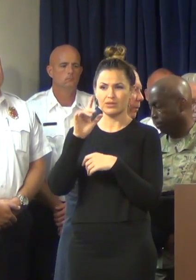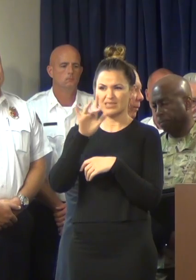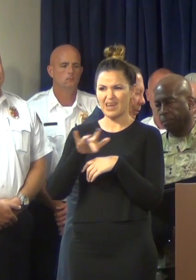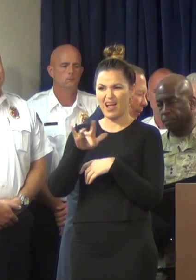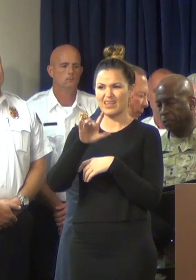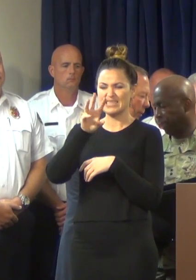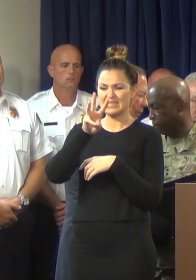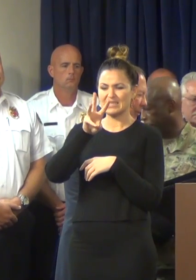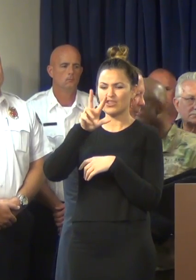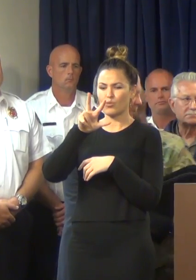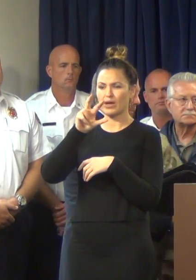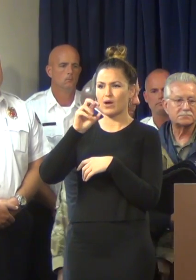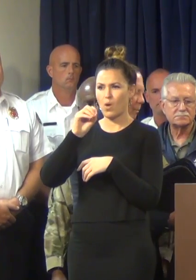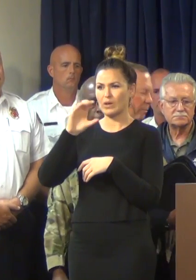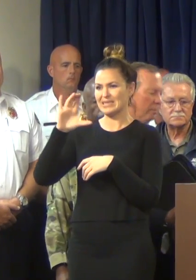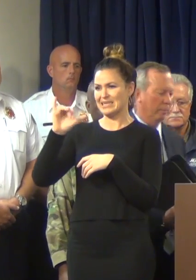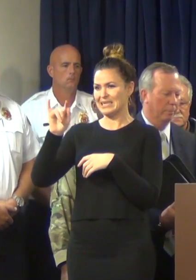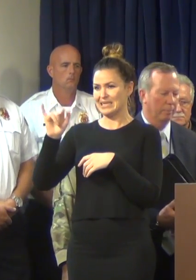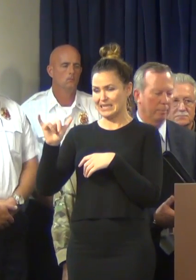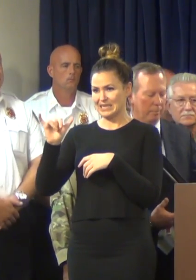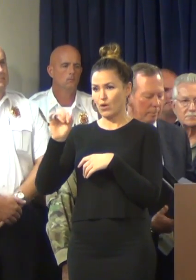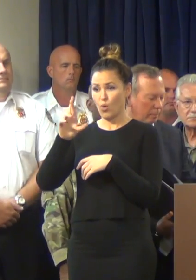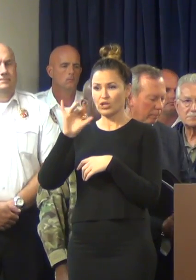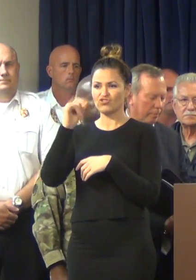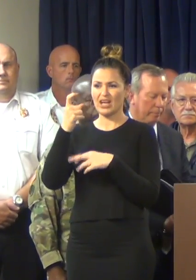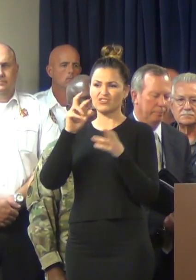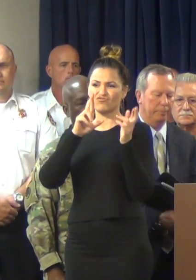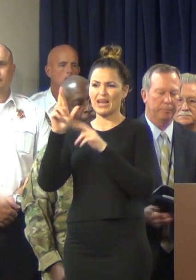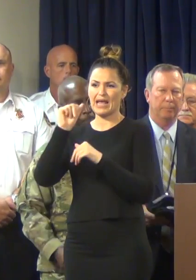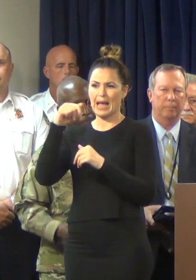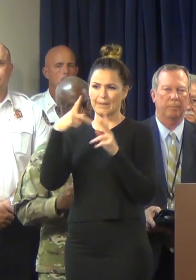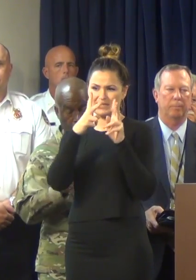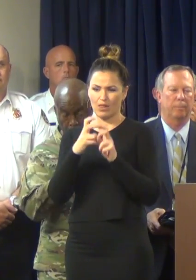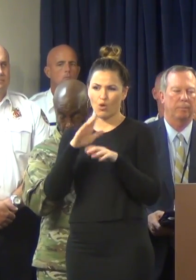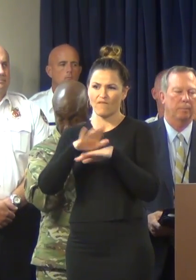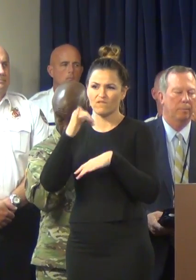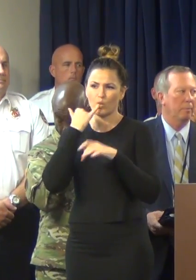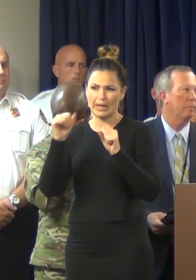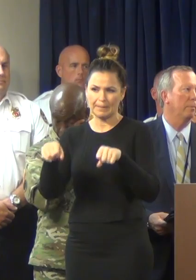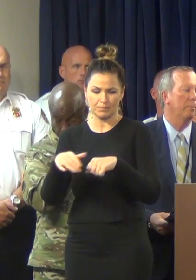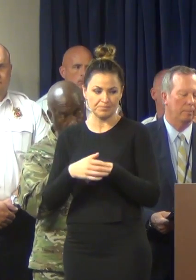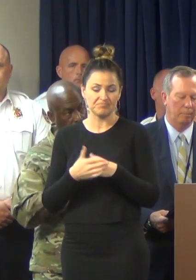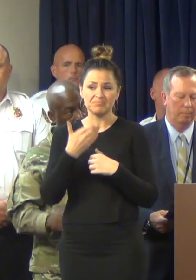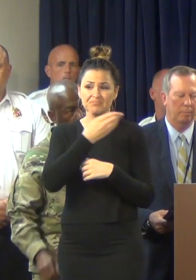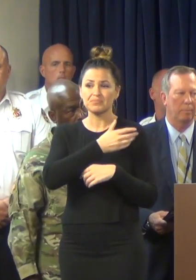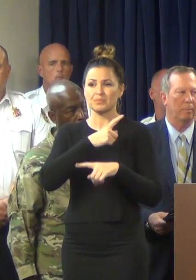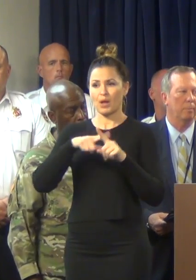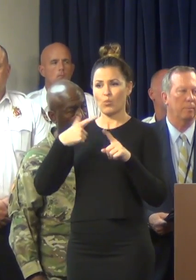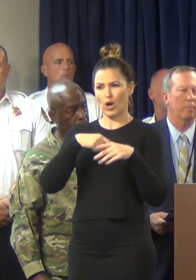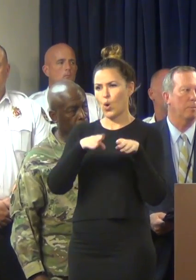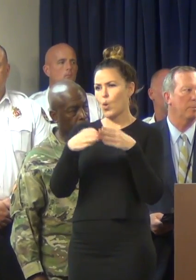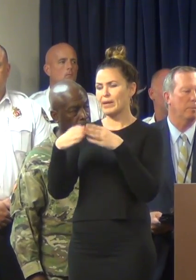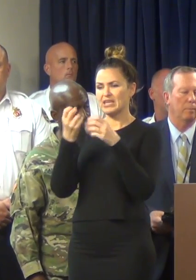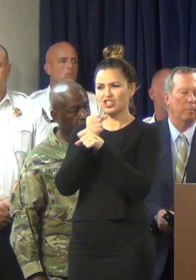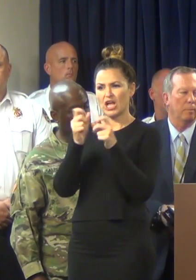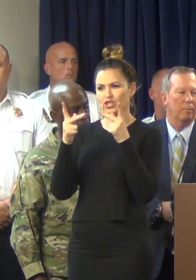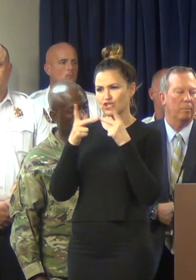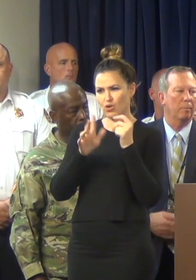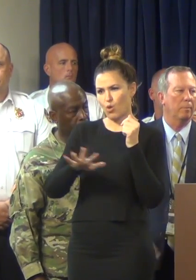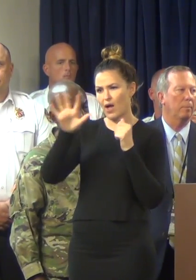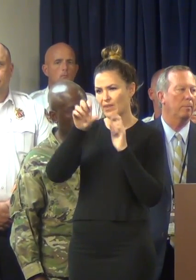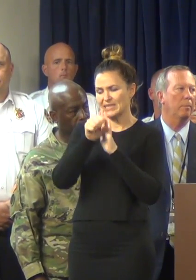630 City. You can also download the Jax Ready app. But we're opening shelters around the state. You want to say that again,